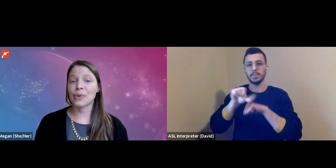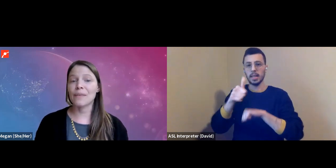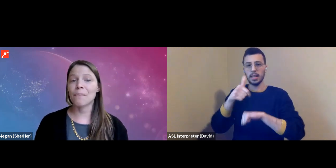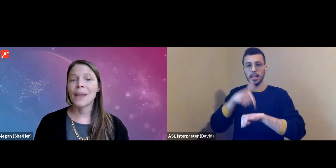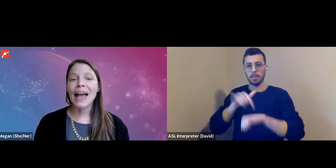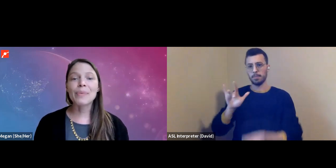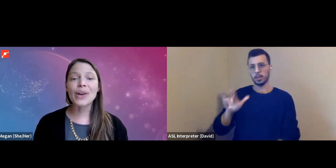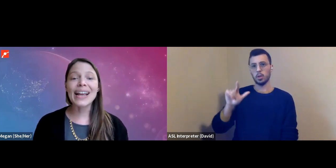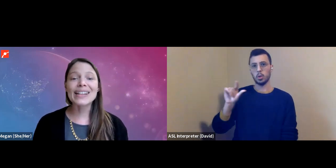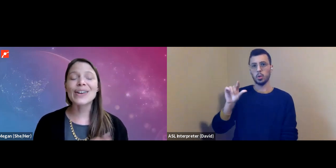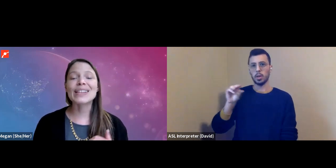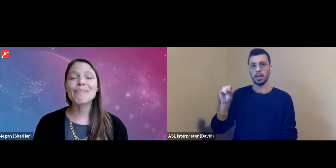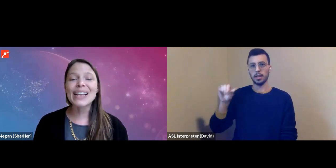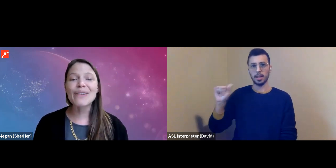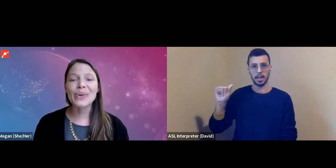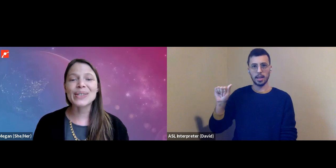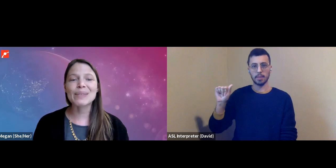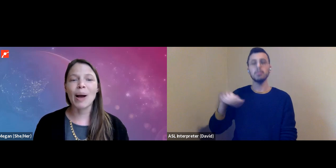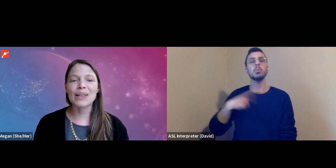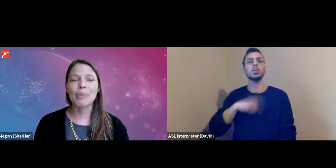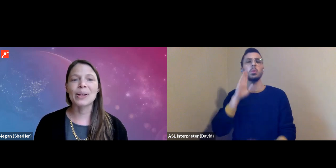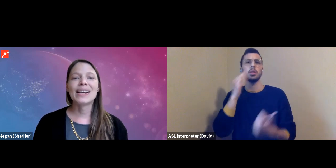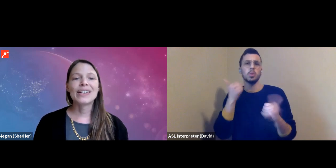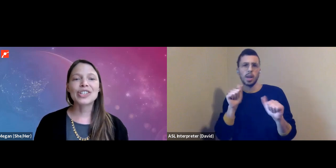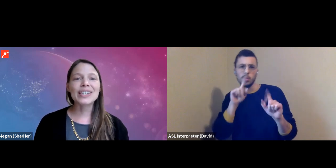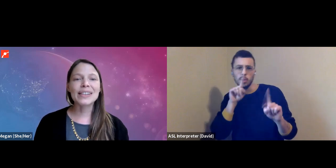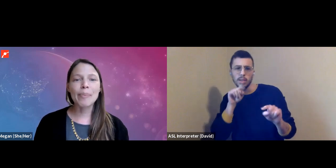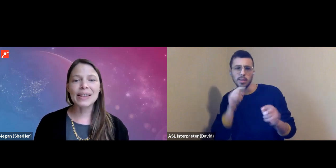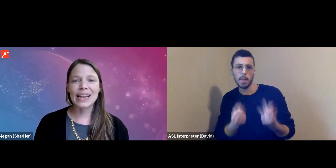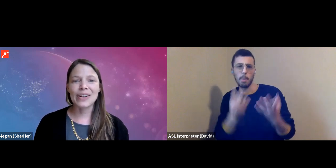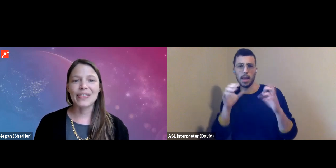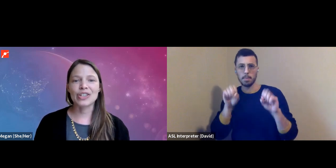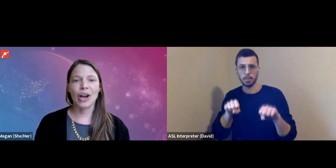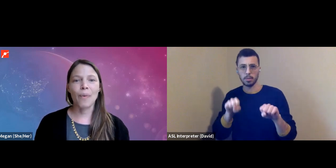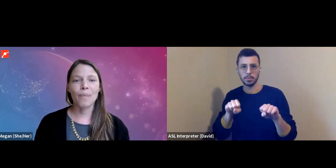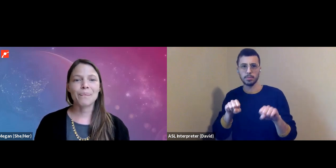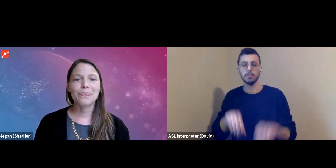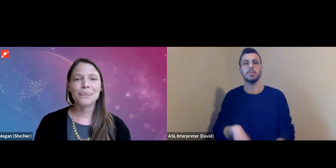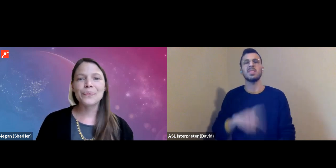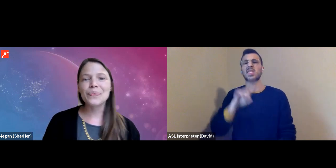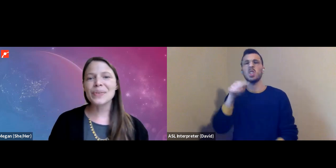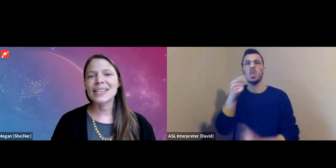your screen, and we'll try to answer as many of those as possible just a little bit later in the show.